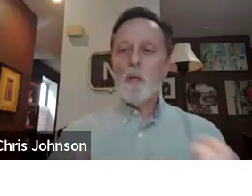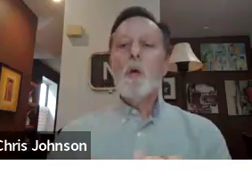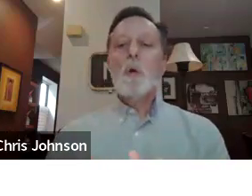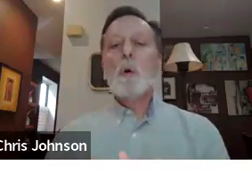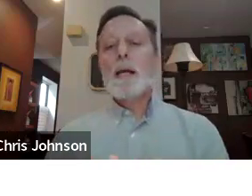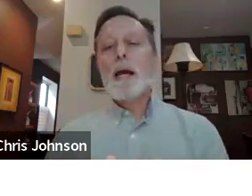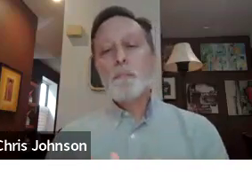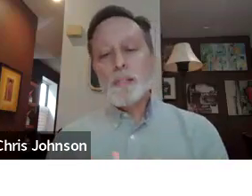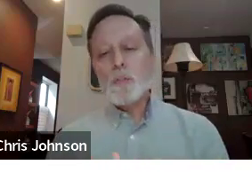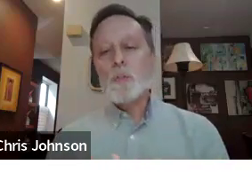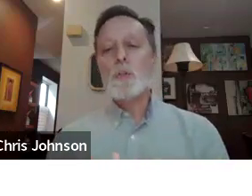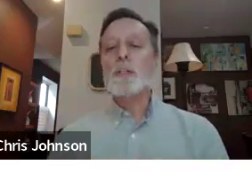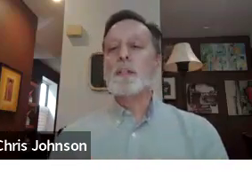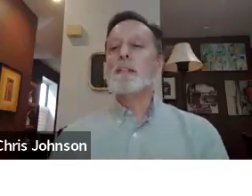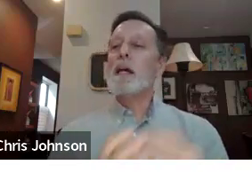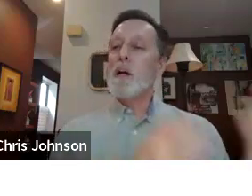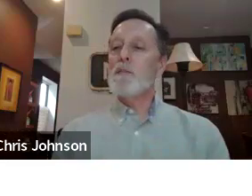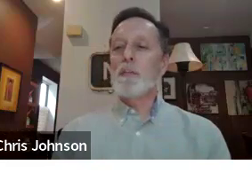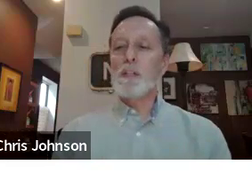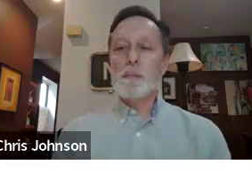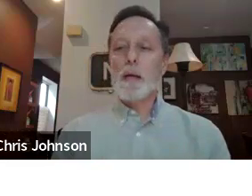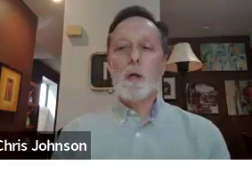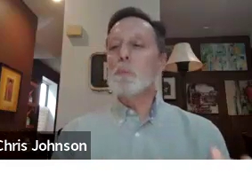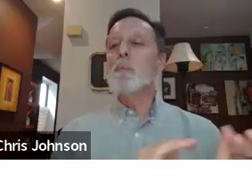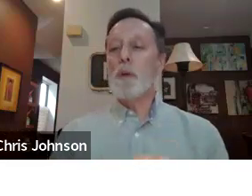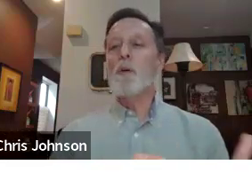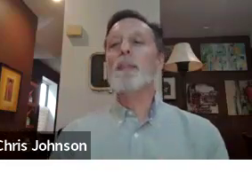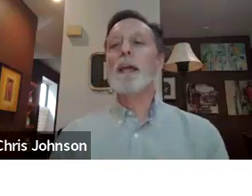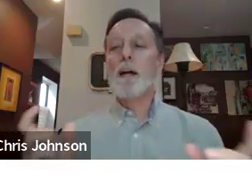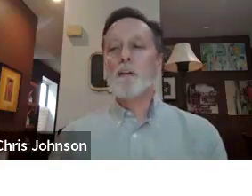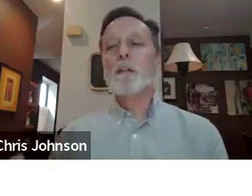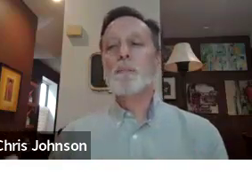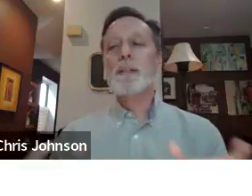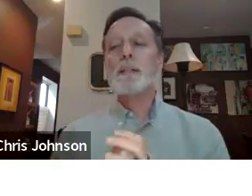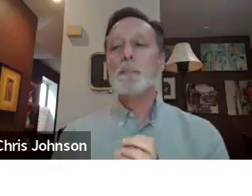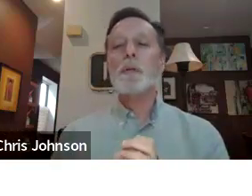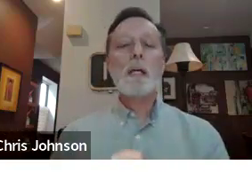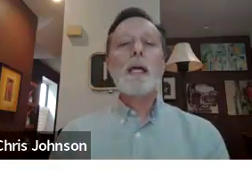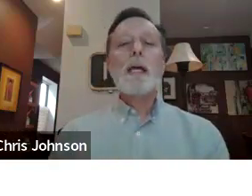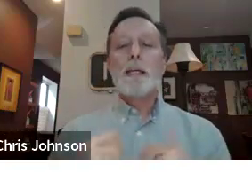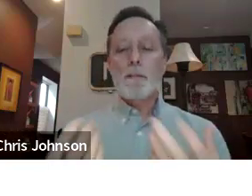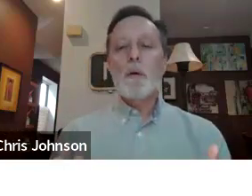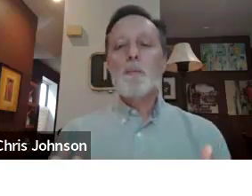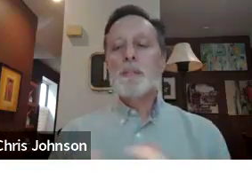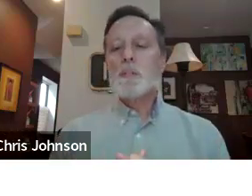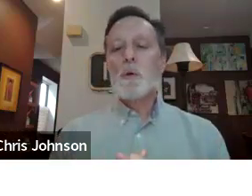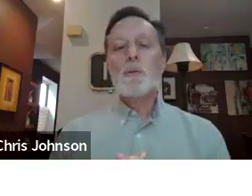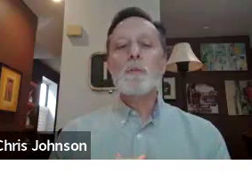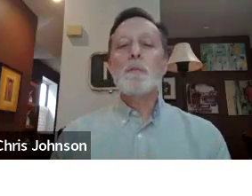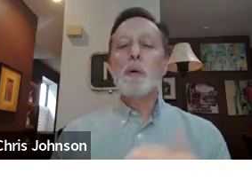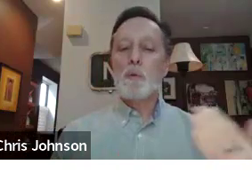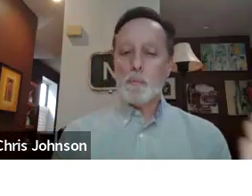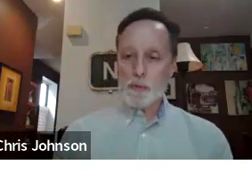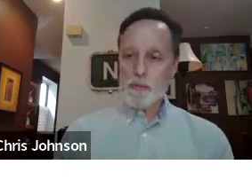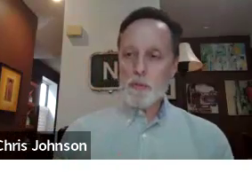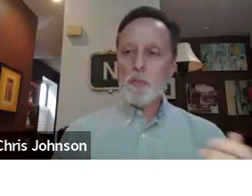No. Or I have business insurance. Doesn't that cover things in my home? No, they are completely separate. And if you are a business owner,